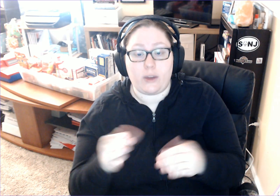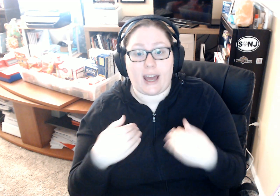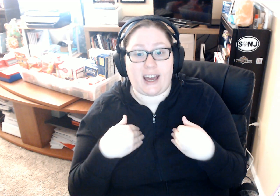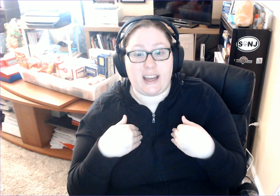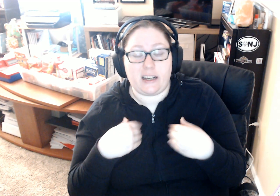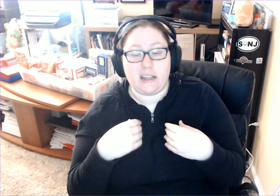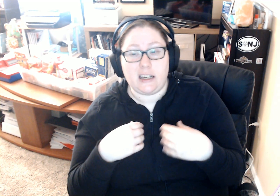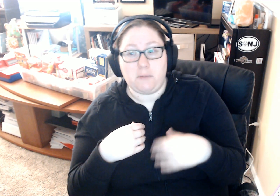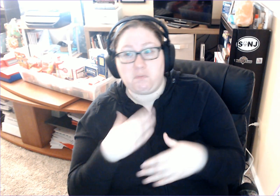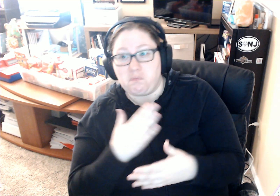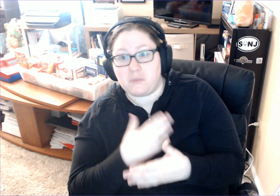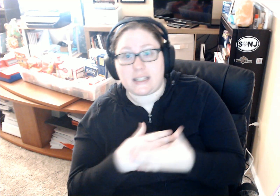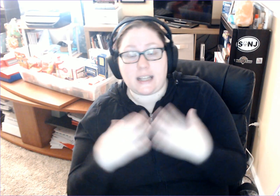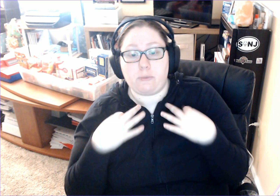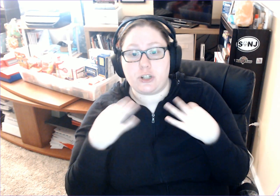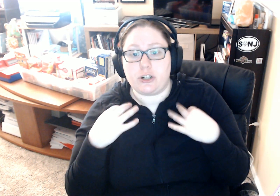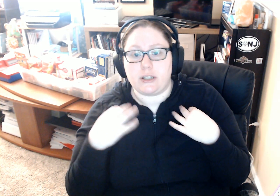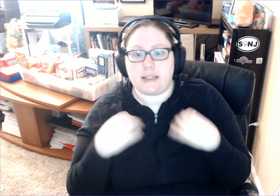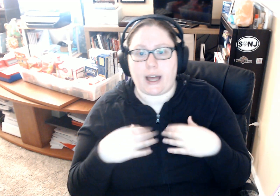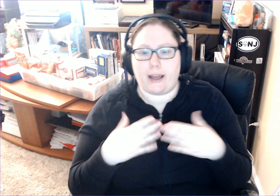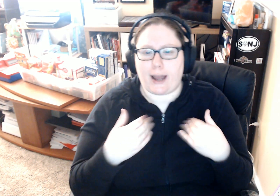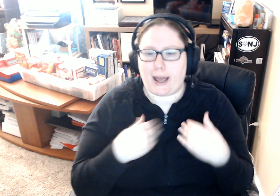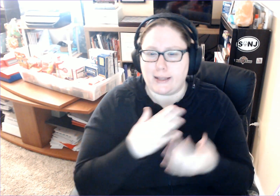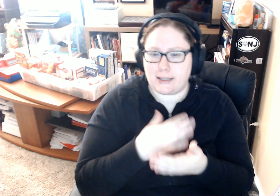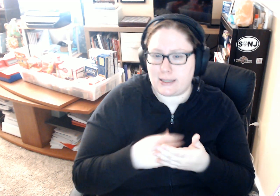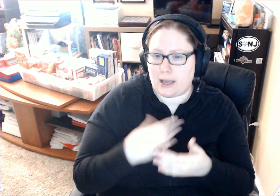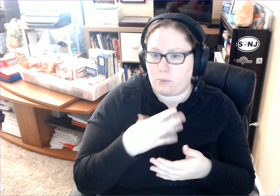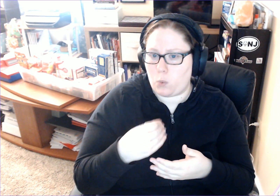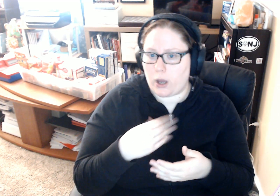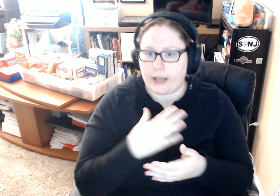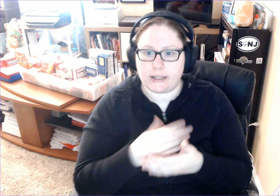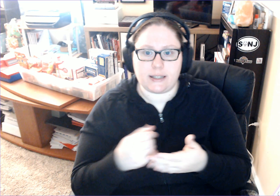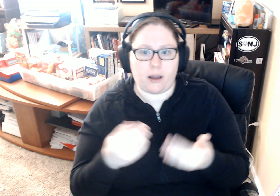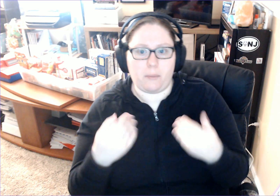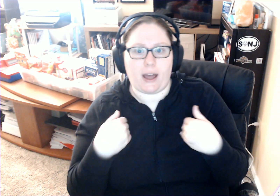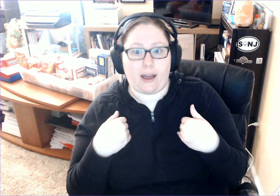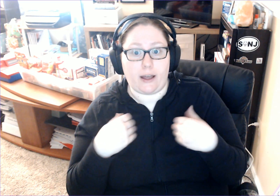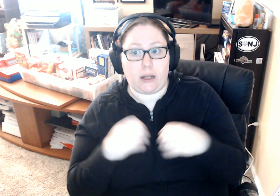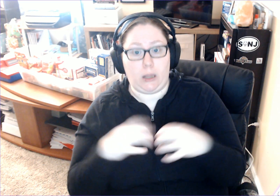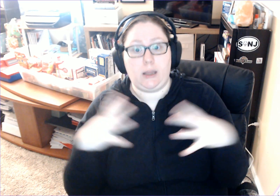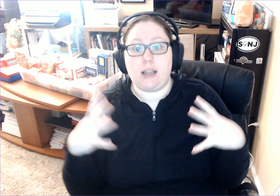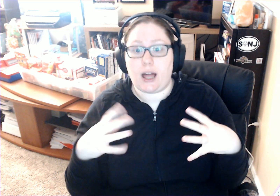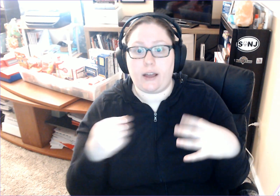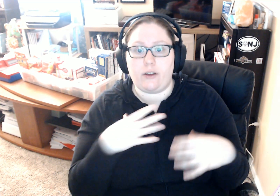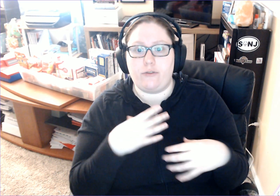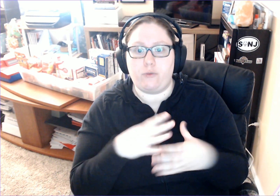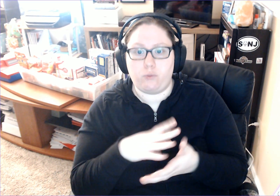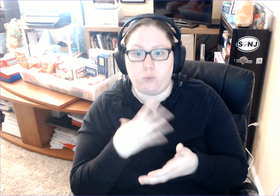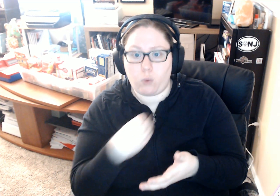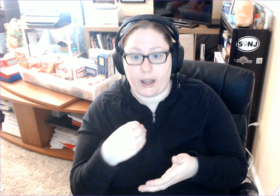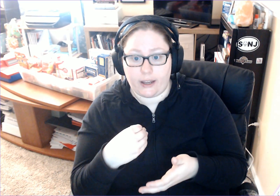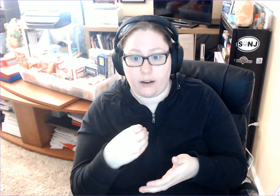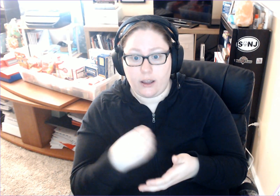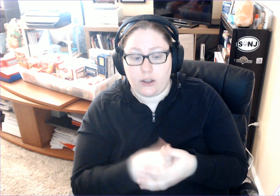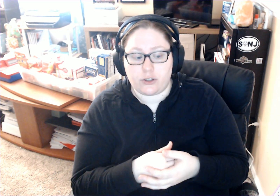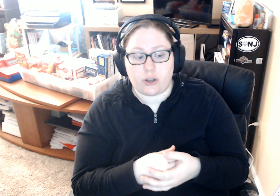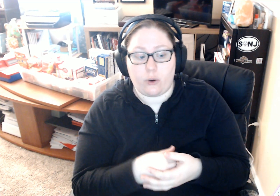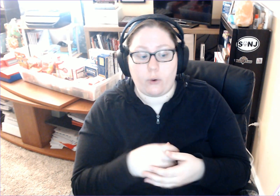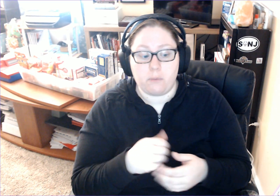had some shirts that had some white, some had a lot of white. So